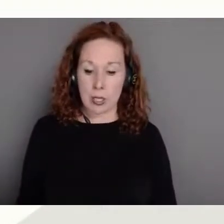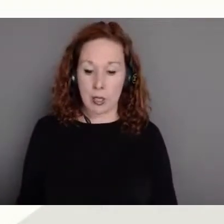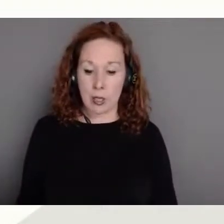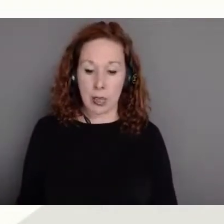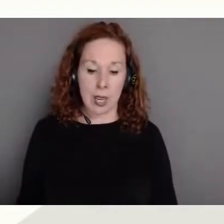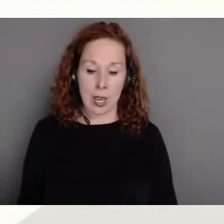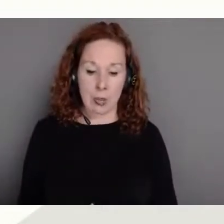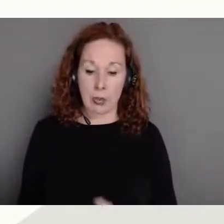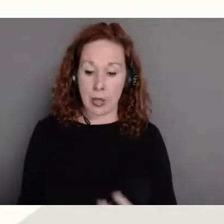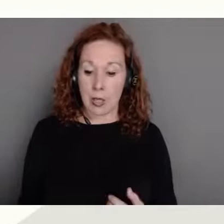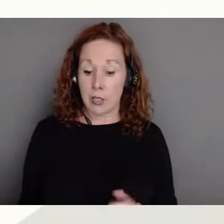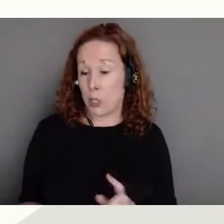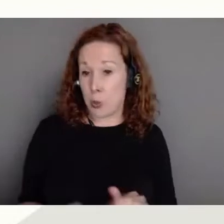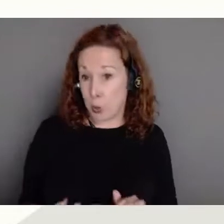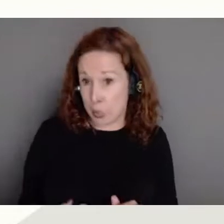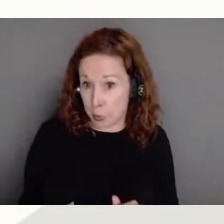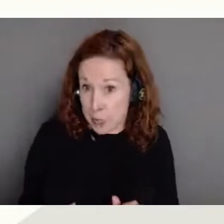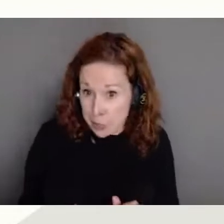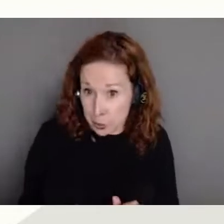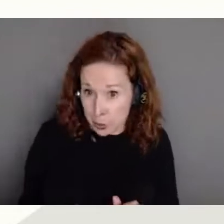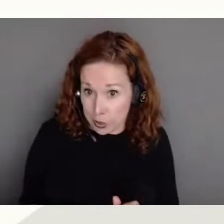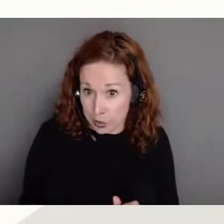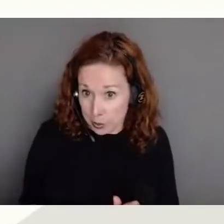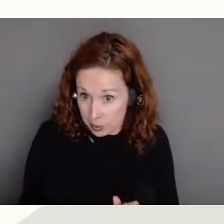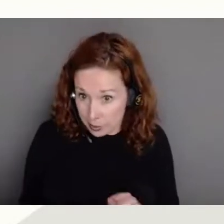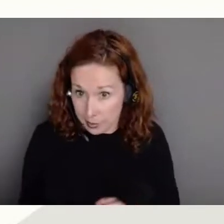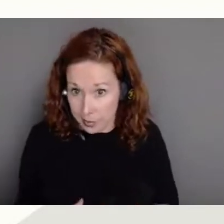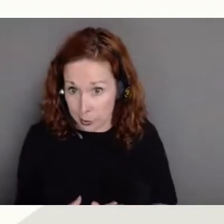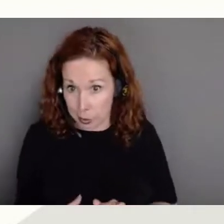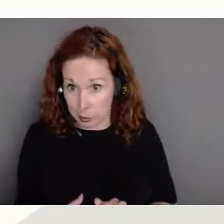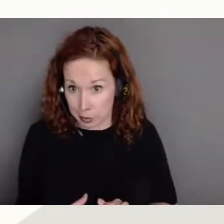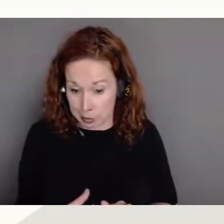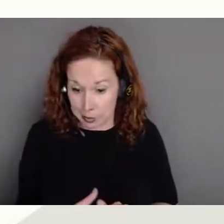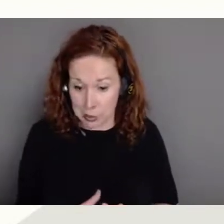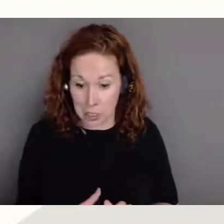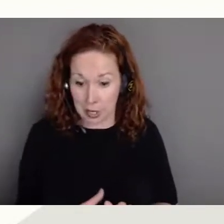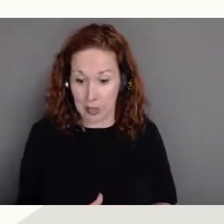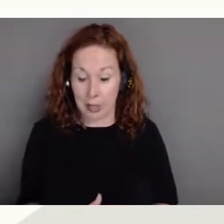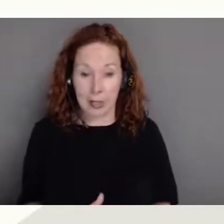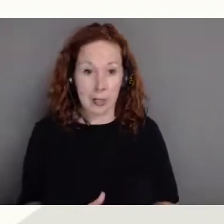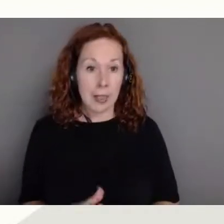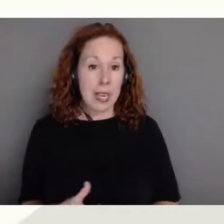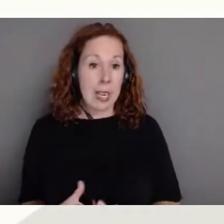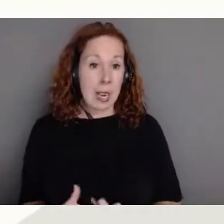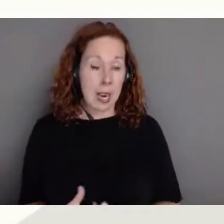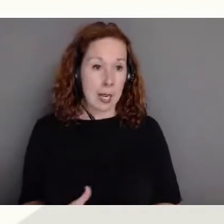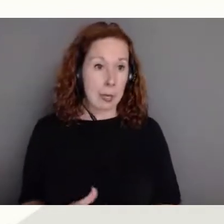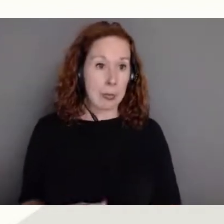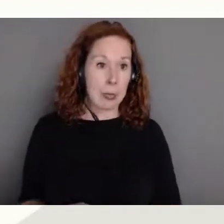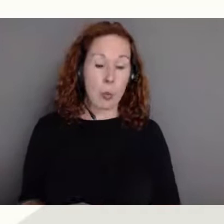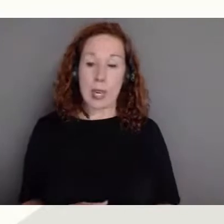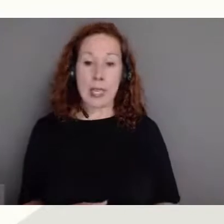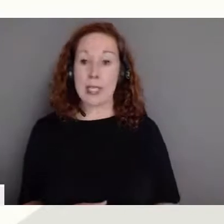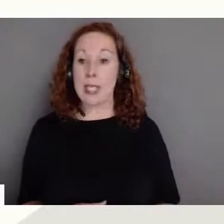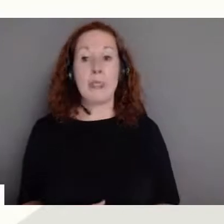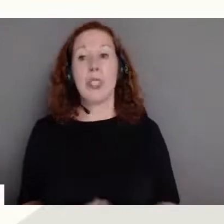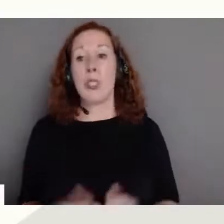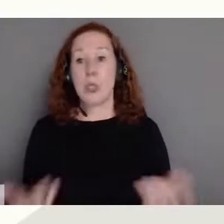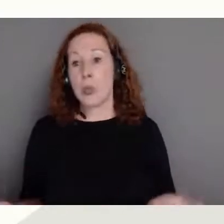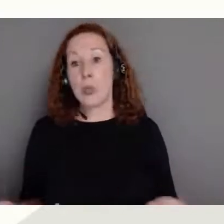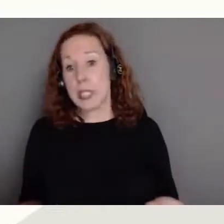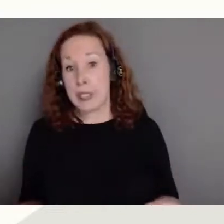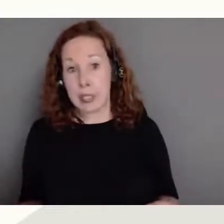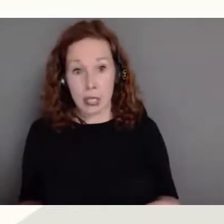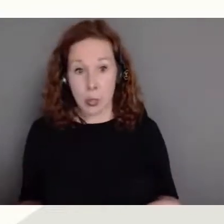So just I have two great resources Oh, that I cool. wouldn't mind Thank you. sharing. Yes. Go for it. Yep. One is if